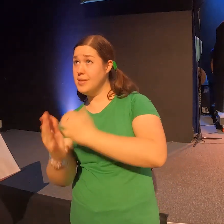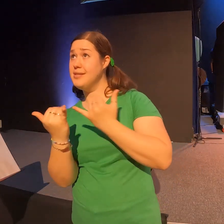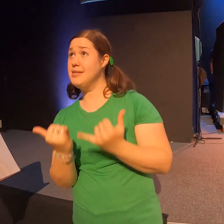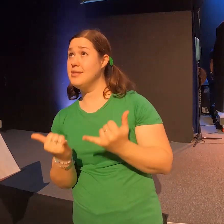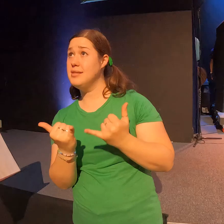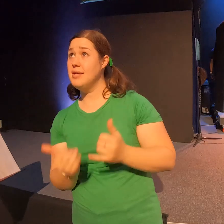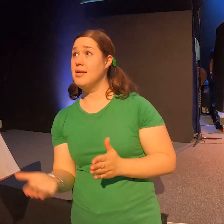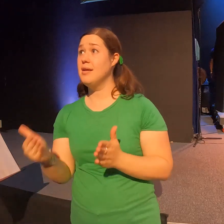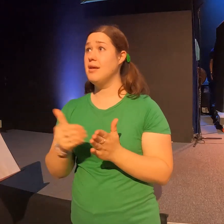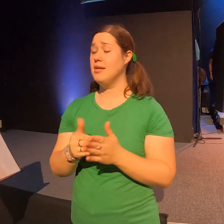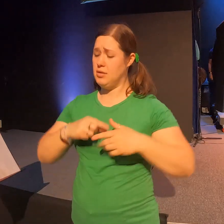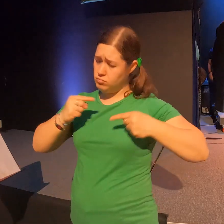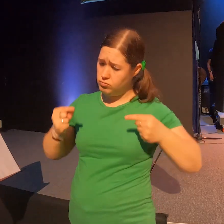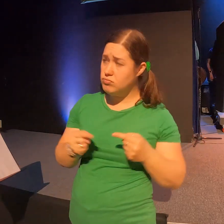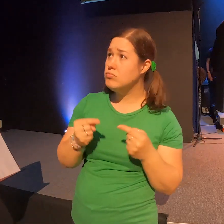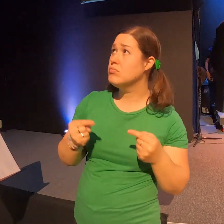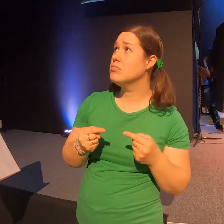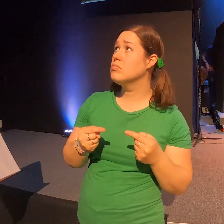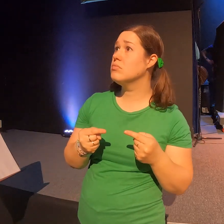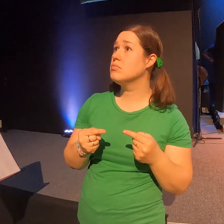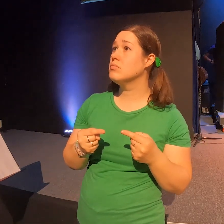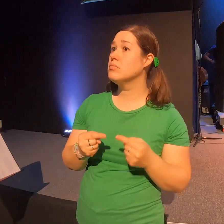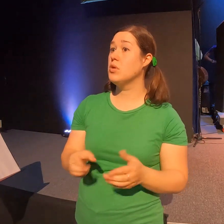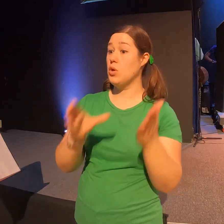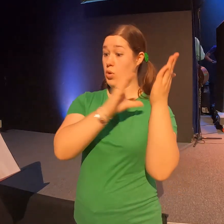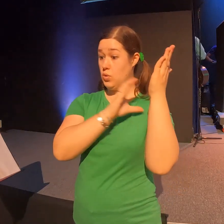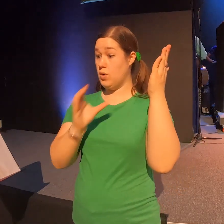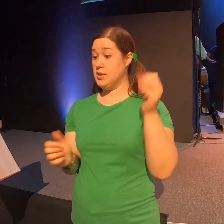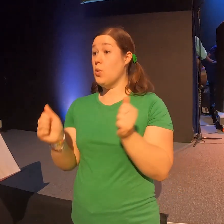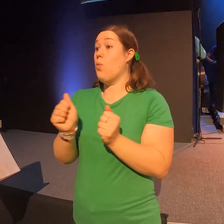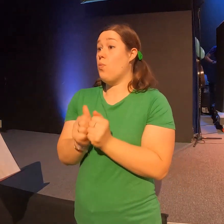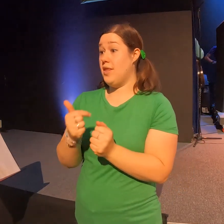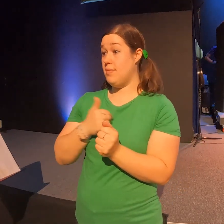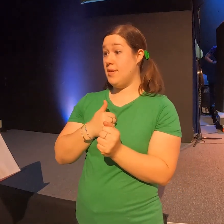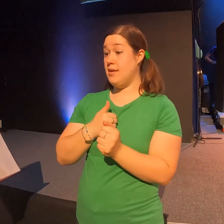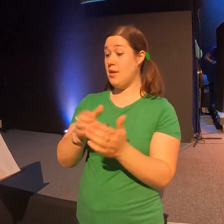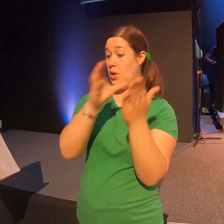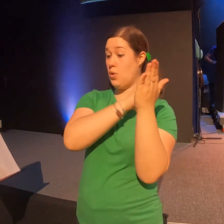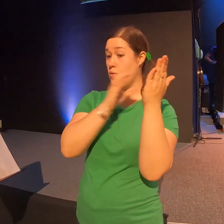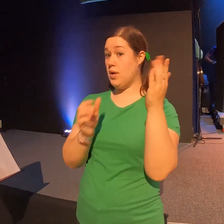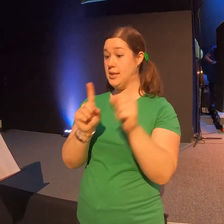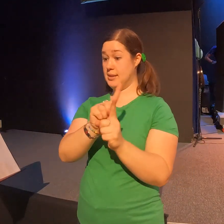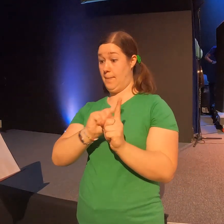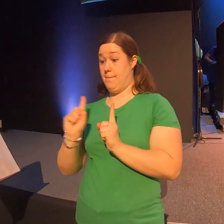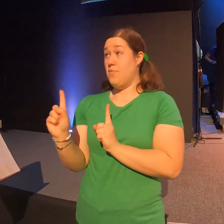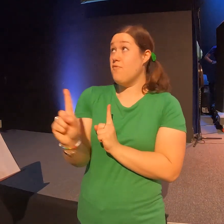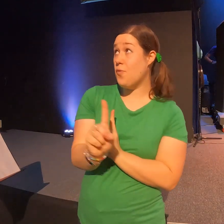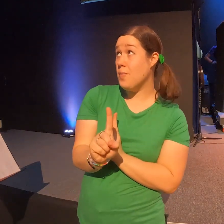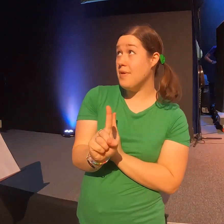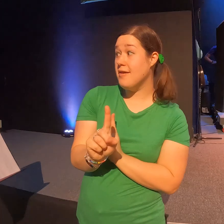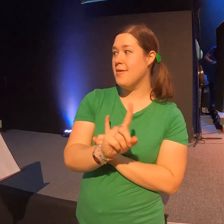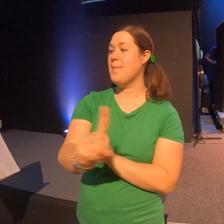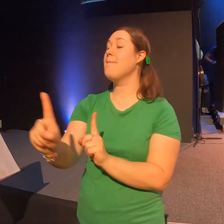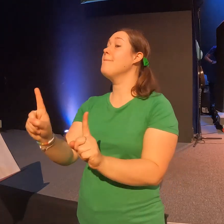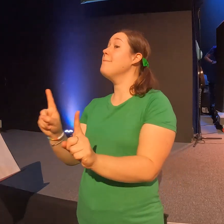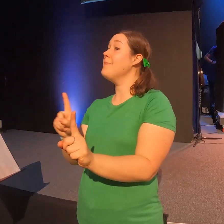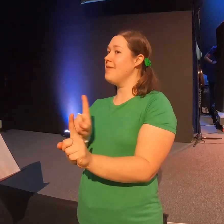wounding. Christ with me. Christ before me, Christ behind